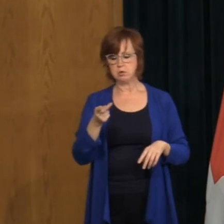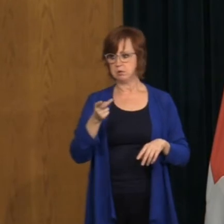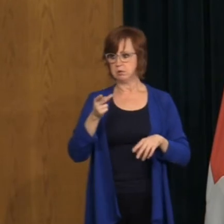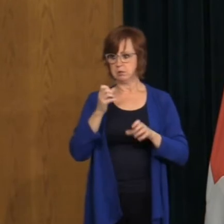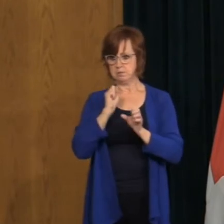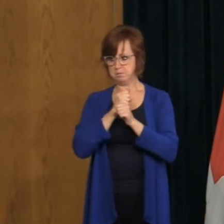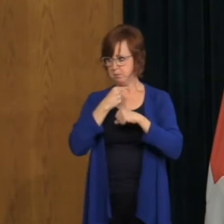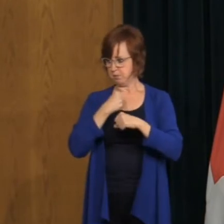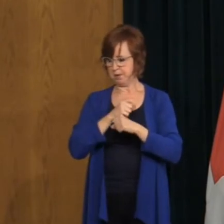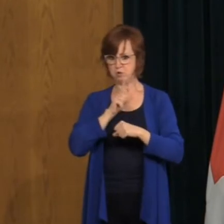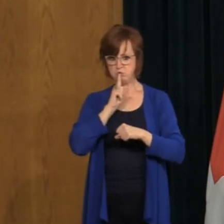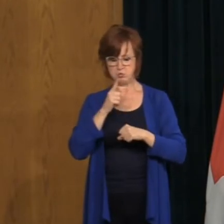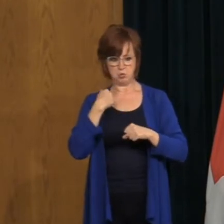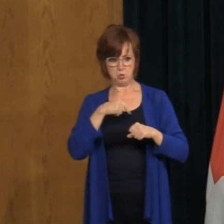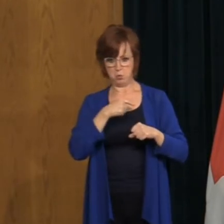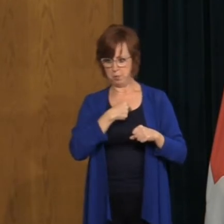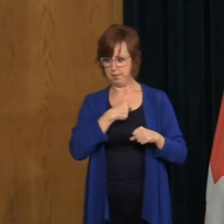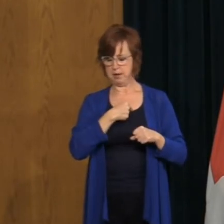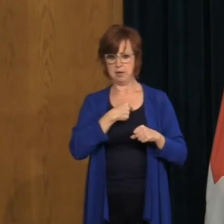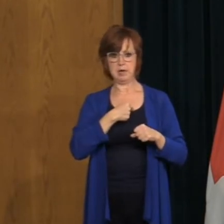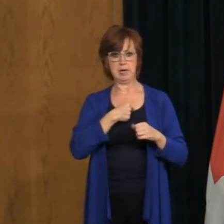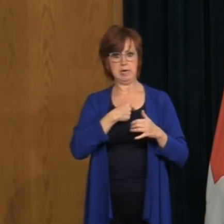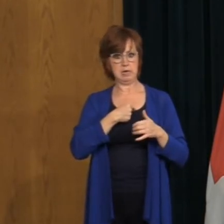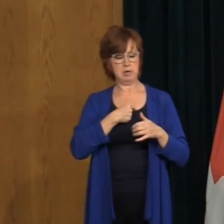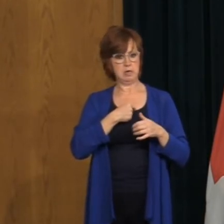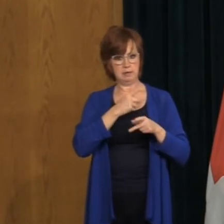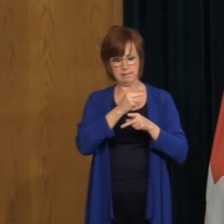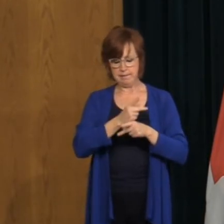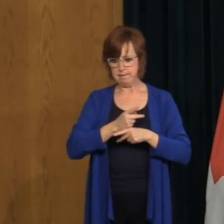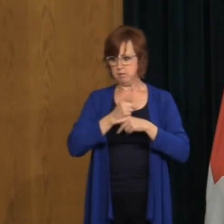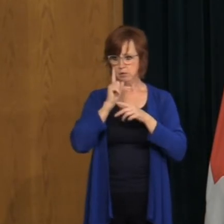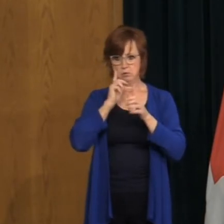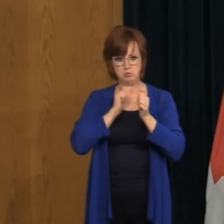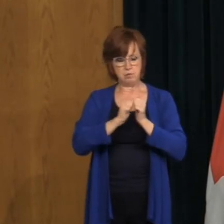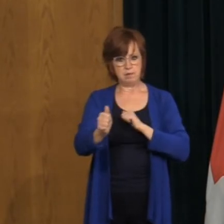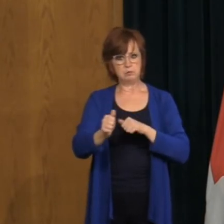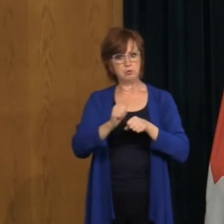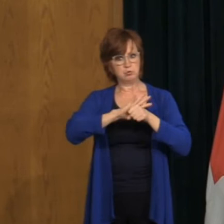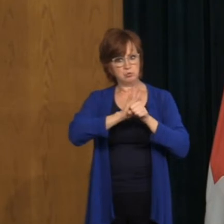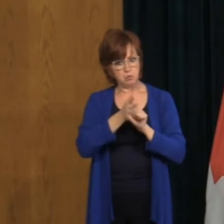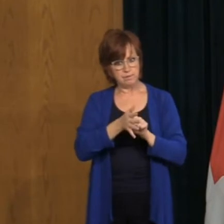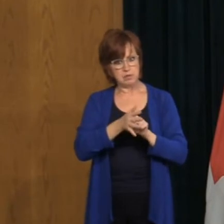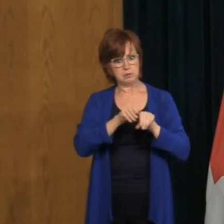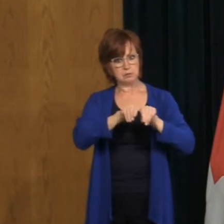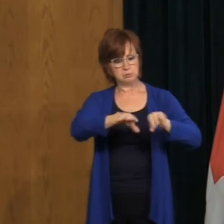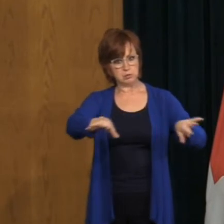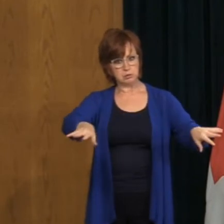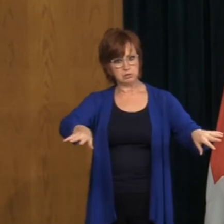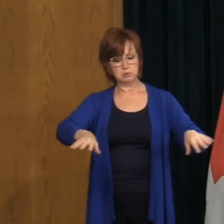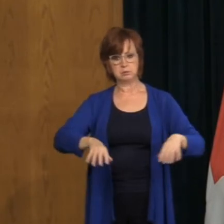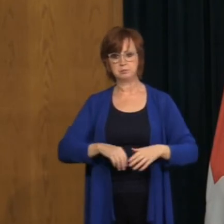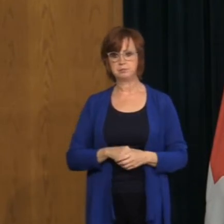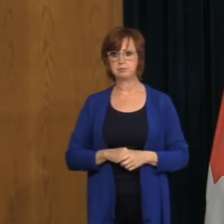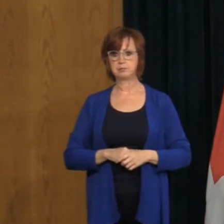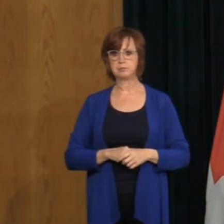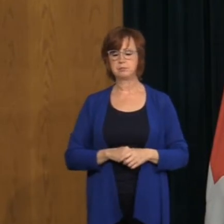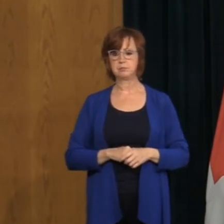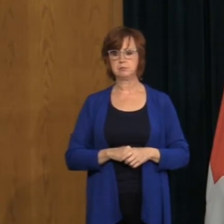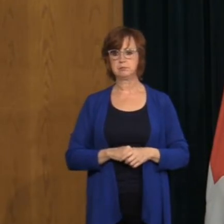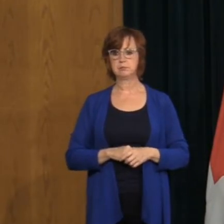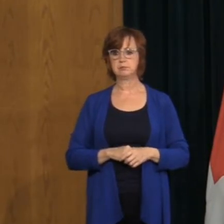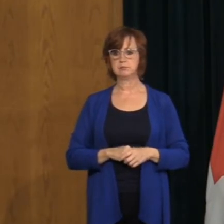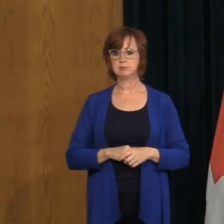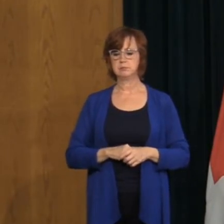are addressing the COVID pandemic that the world is facing and that we are facing here in Saskatchewan. It's also my